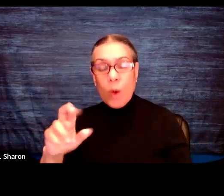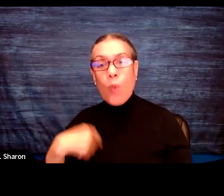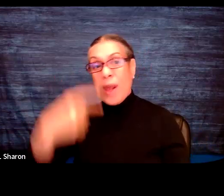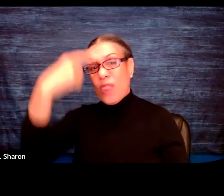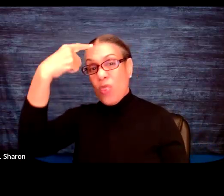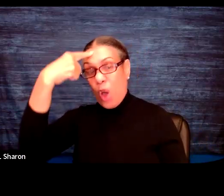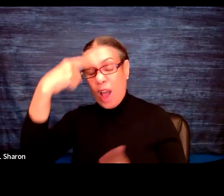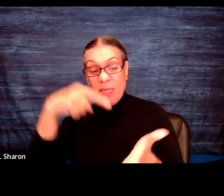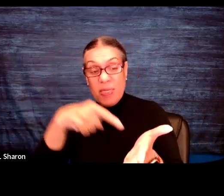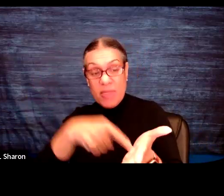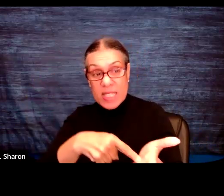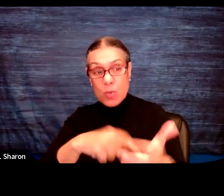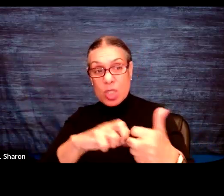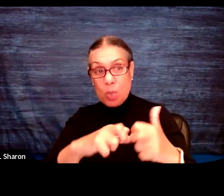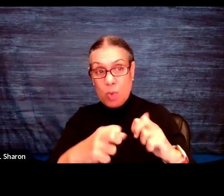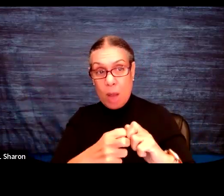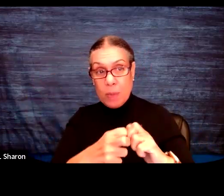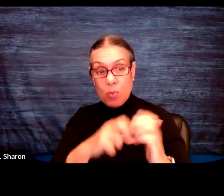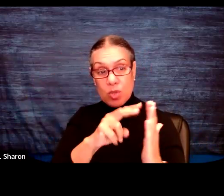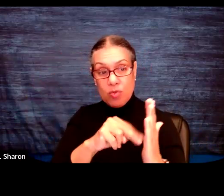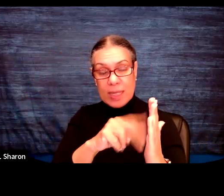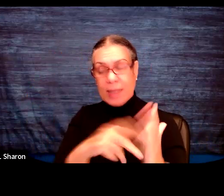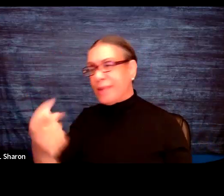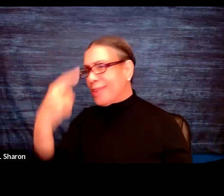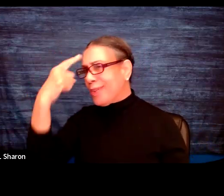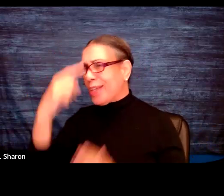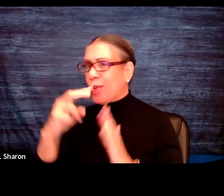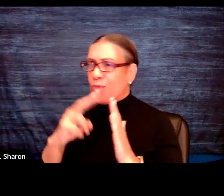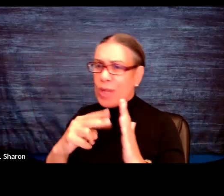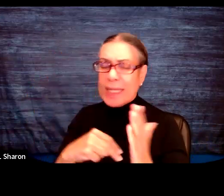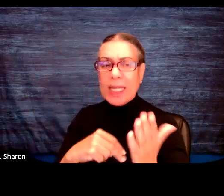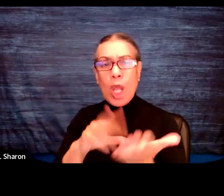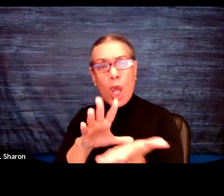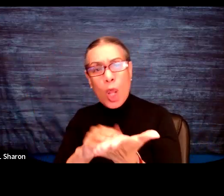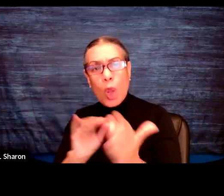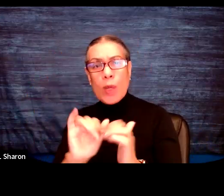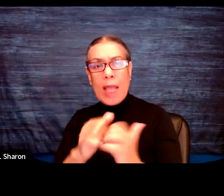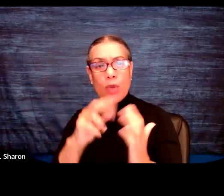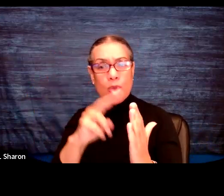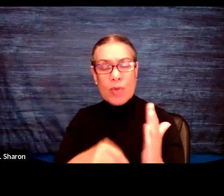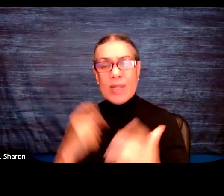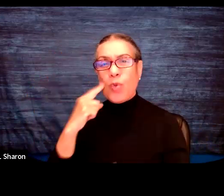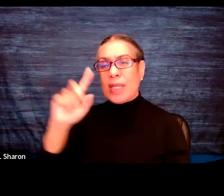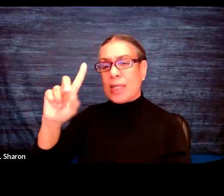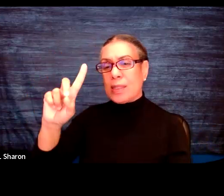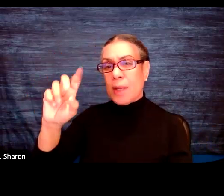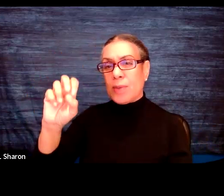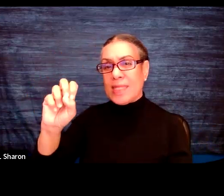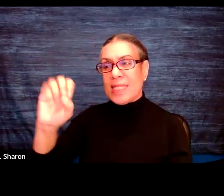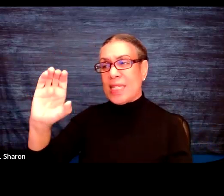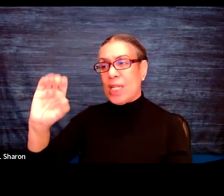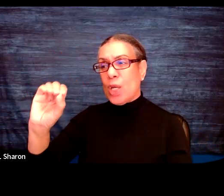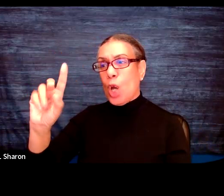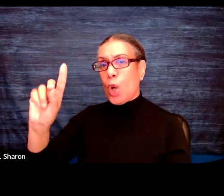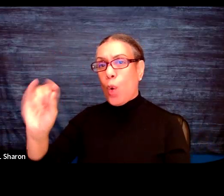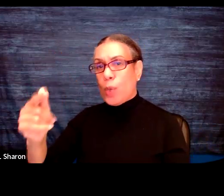was this. Sometimes we think, when you think of reading and learning how to read, you think it's decoding the words, but